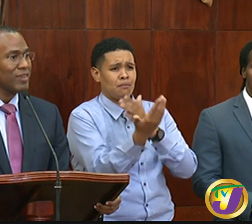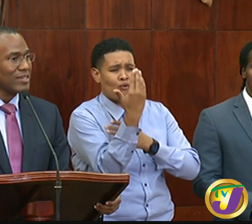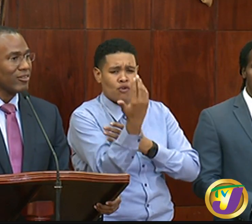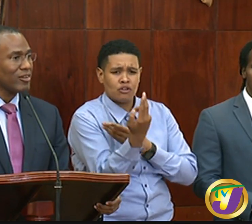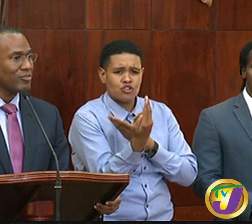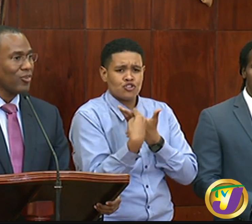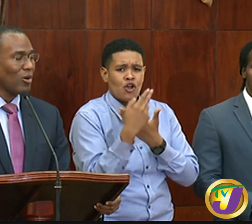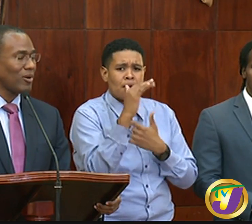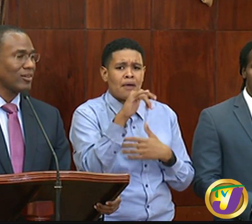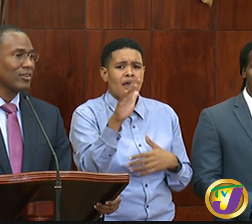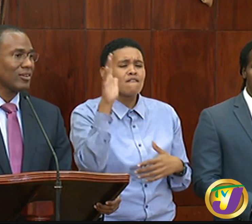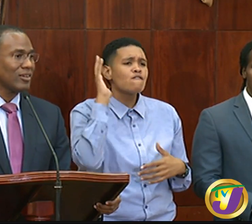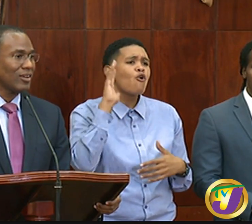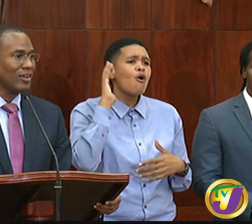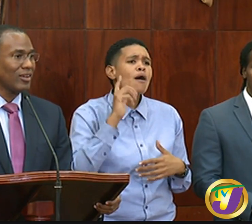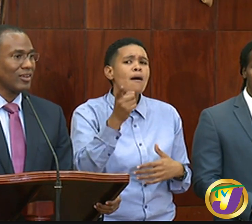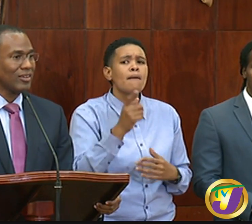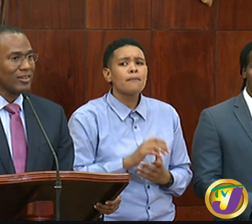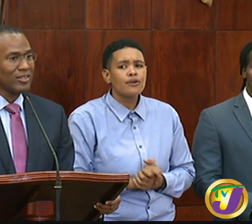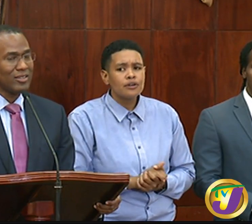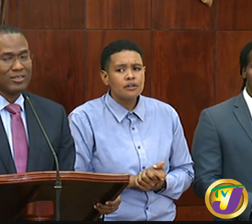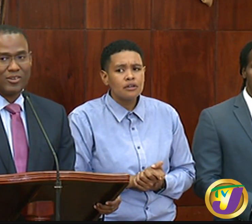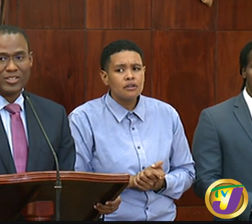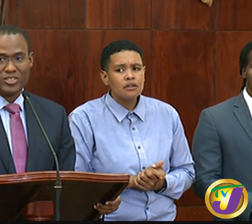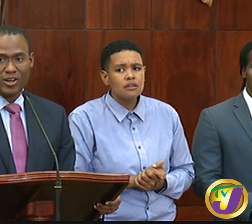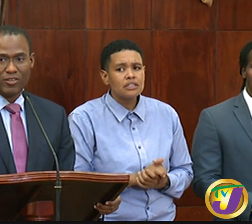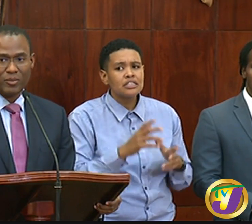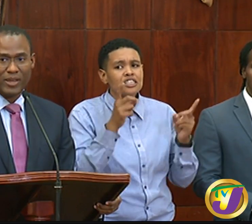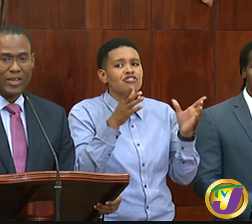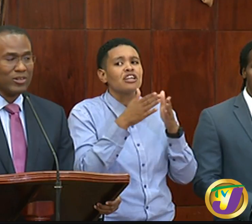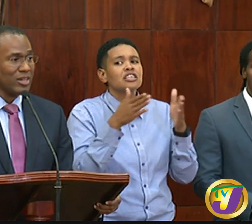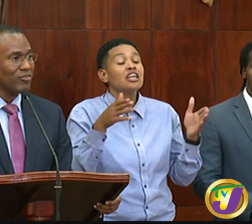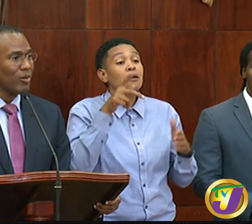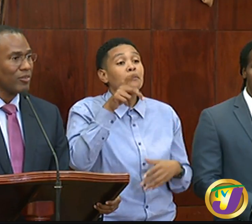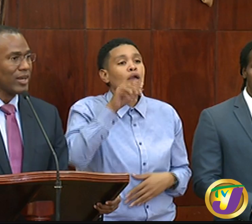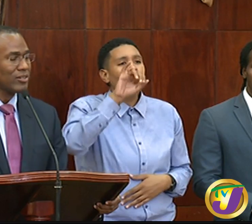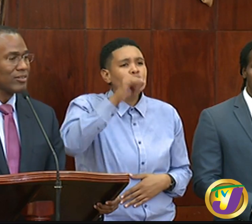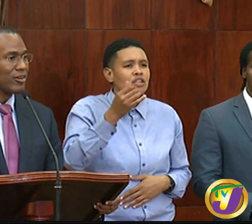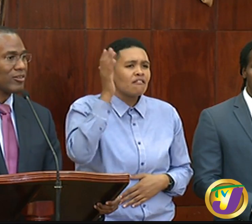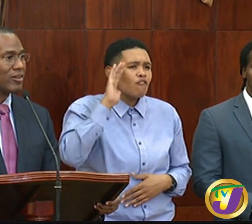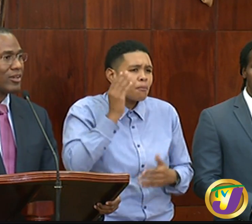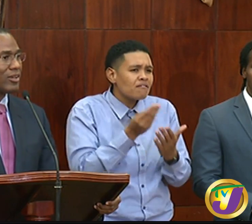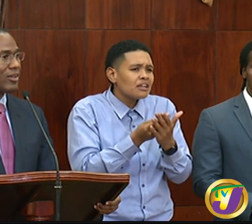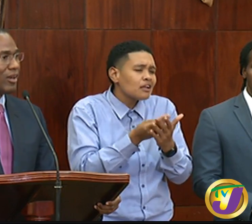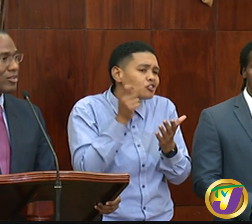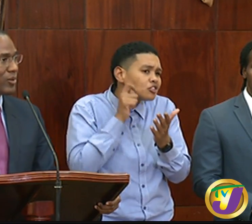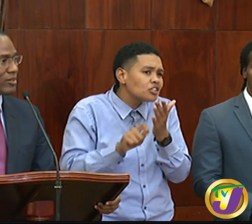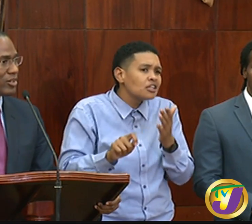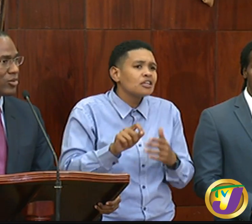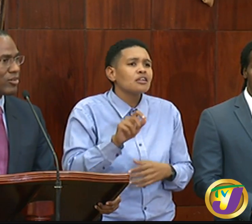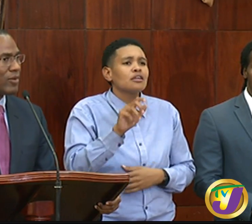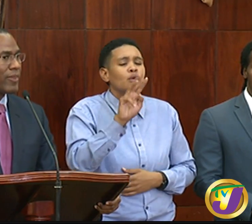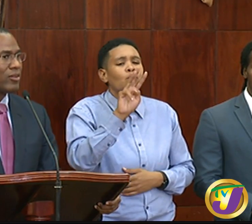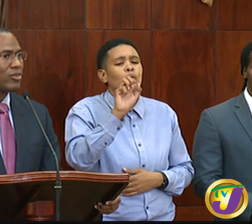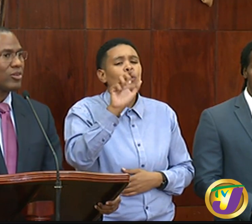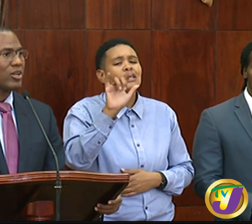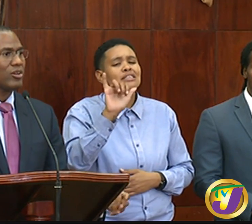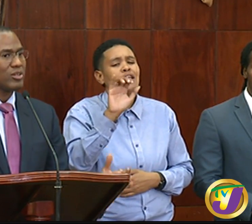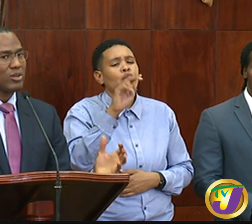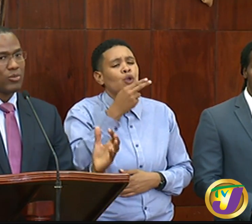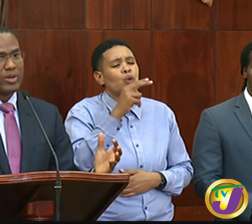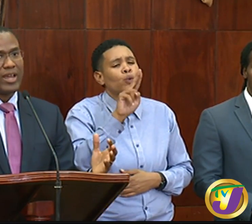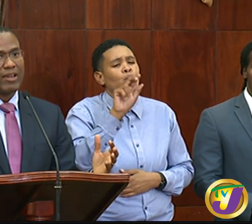by veteran former Director General of the PIOJ, former Financial Secretary, Dr. Wesley Hughes.